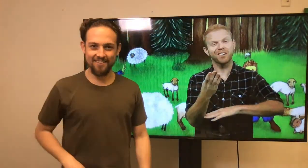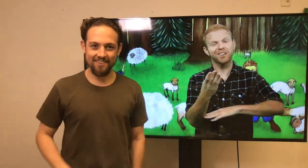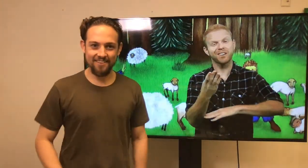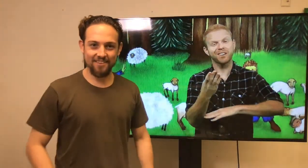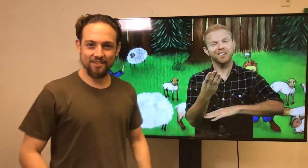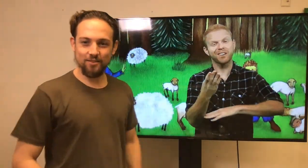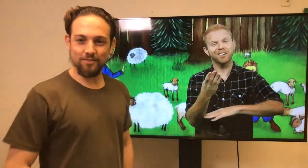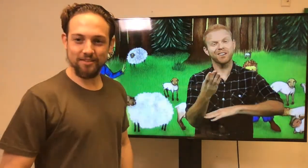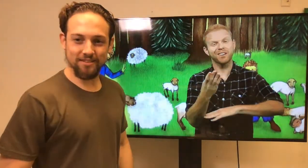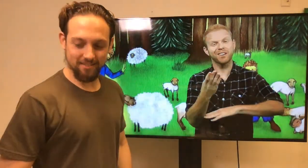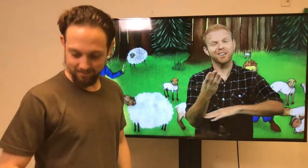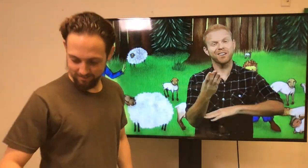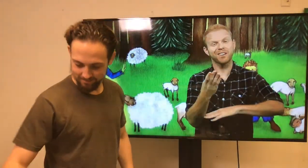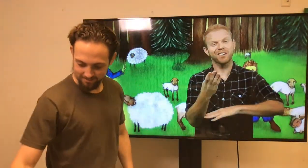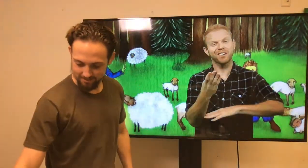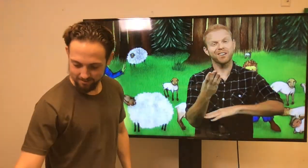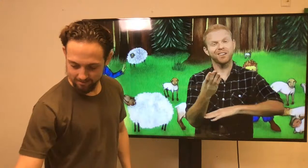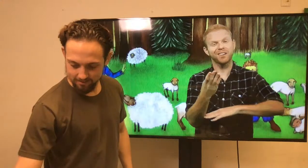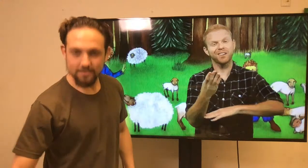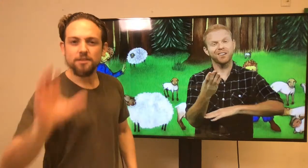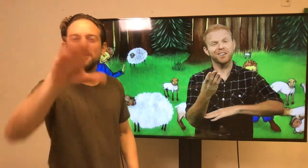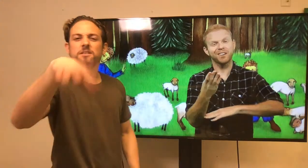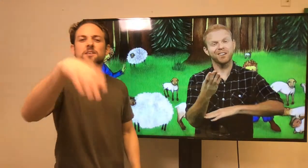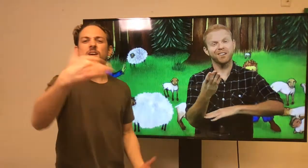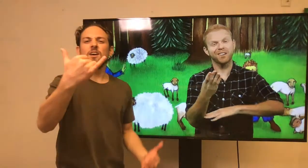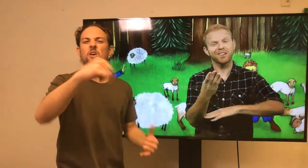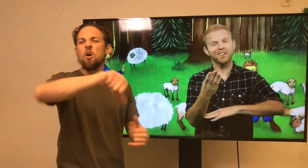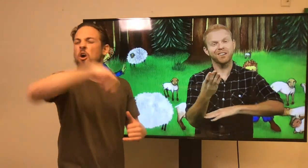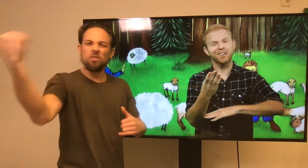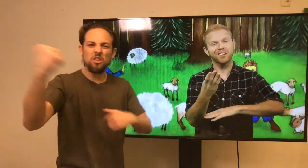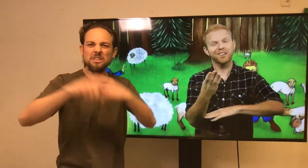That shows how long the boy was out there watching the sheep.